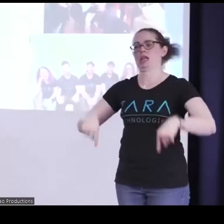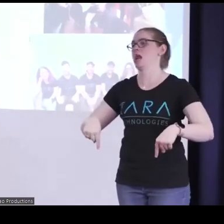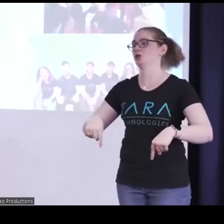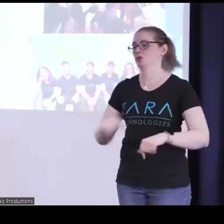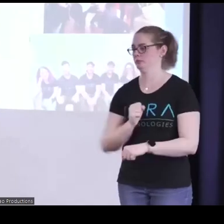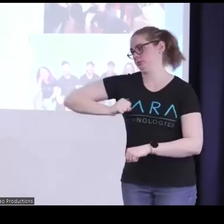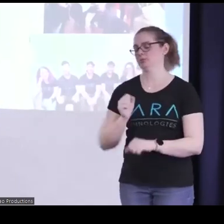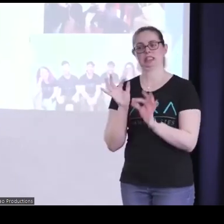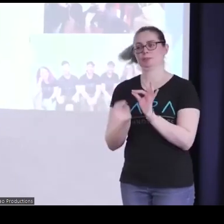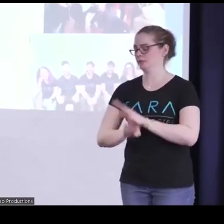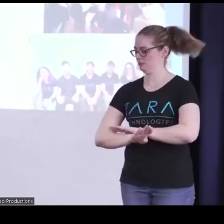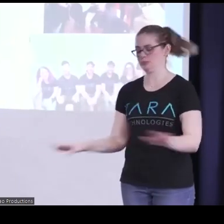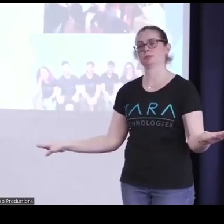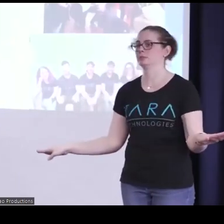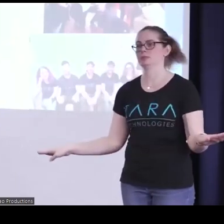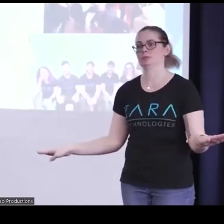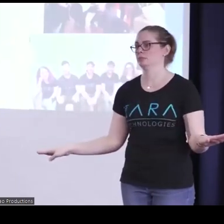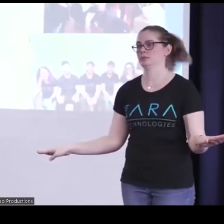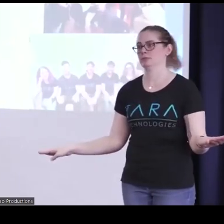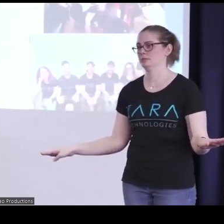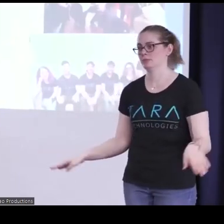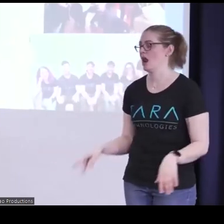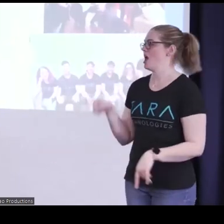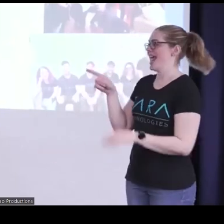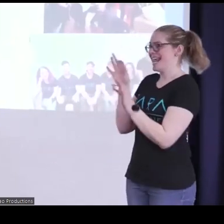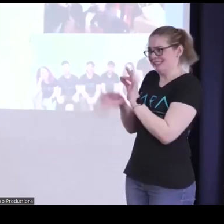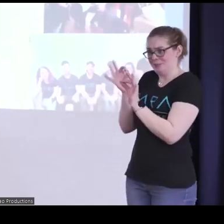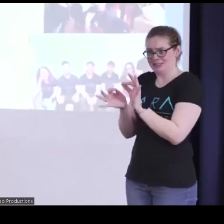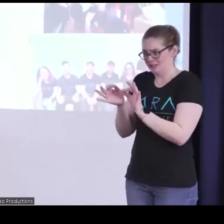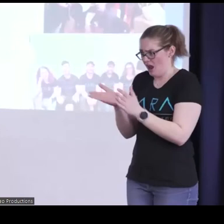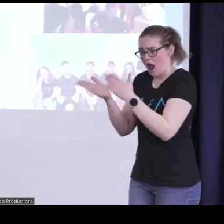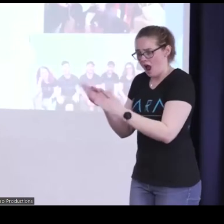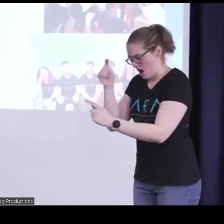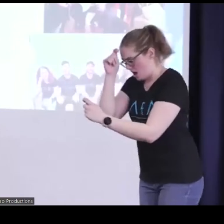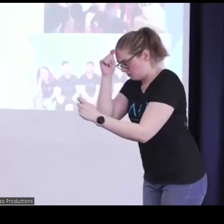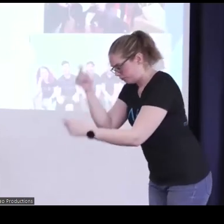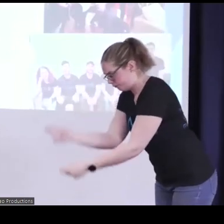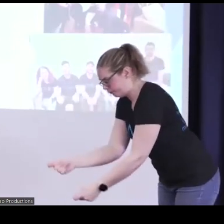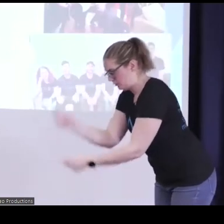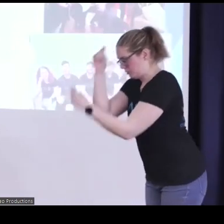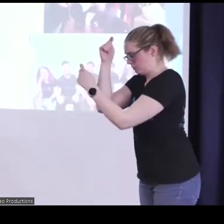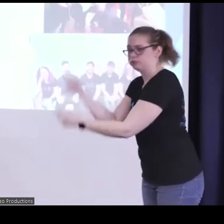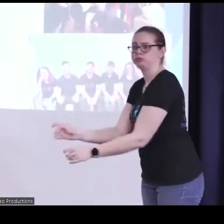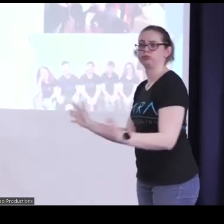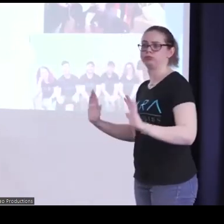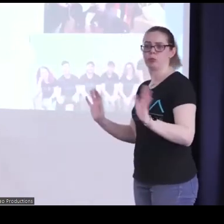answer is no. Avatars aren't here to, you know, put interpreters out of a job.